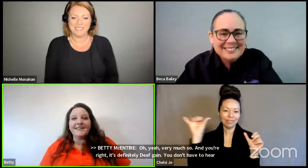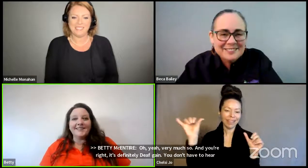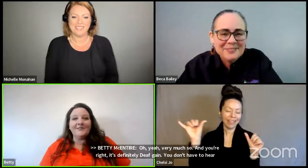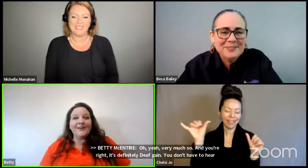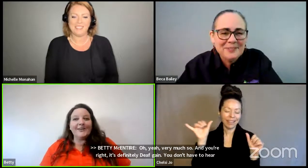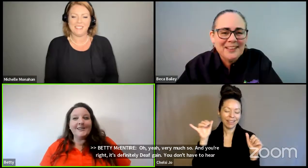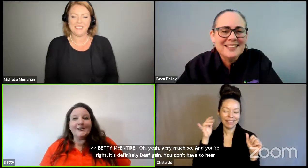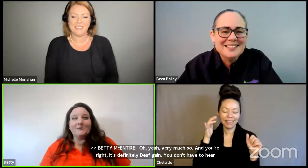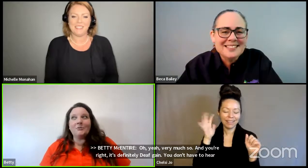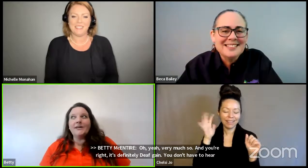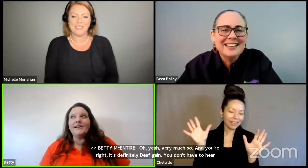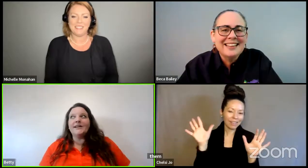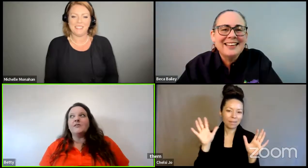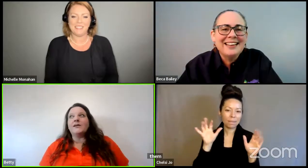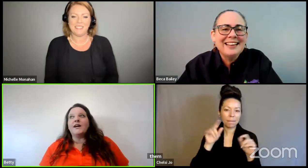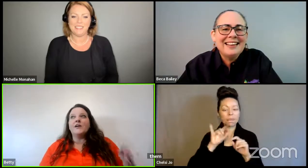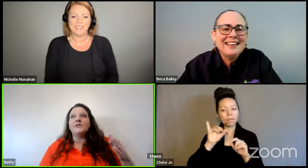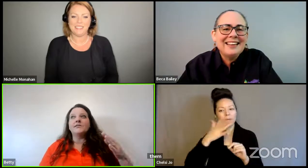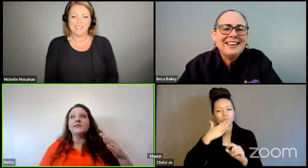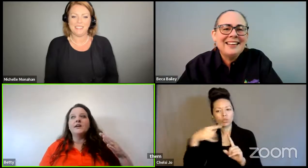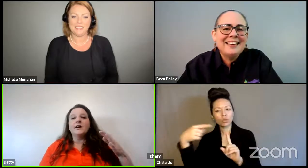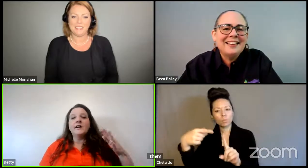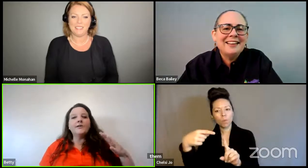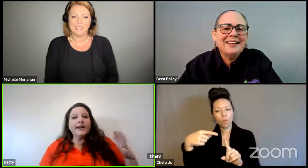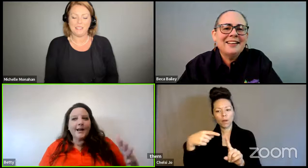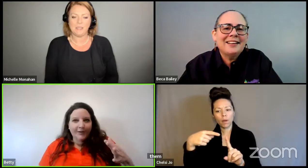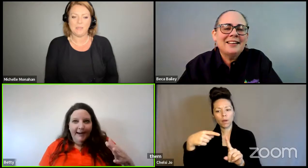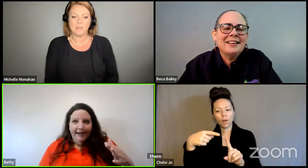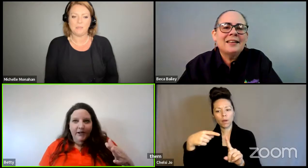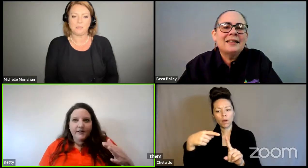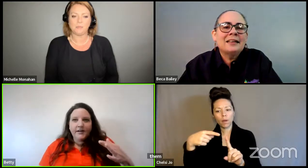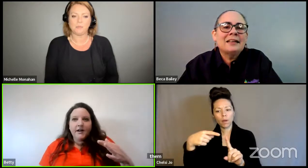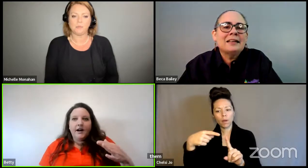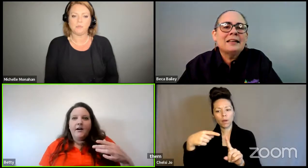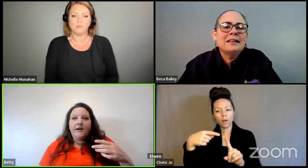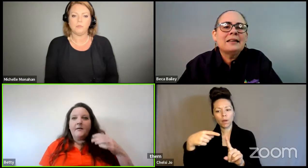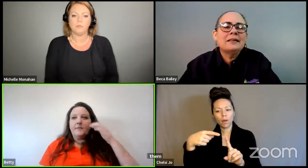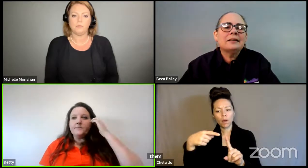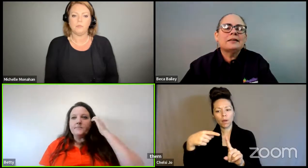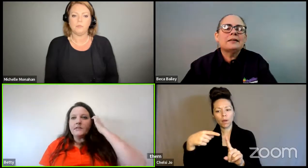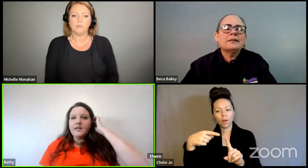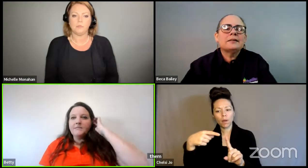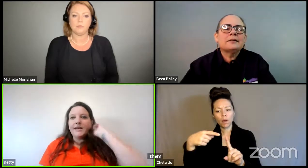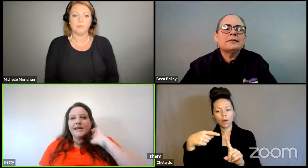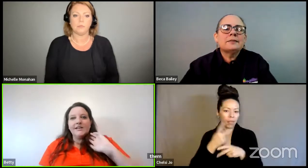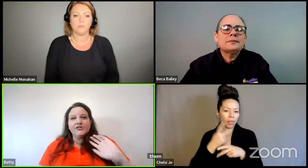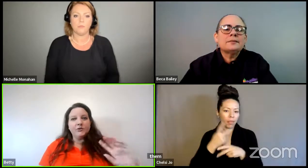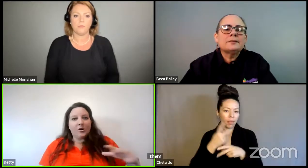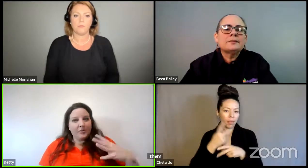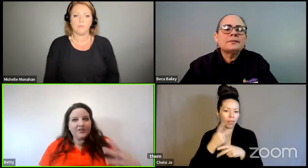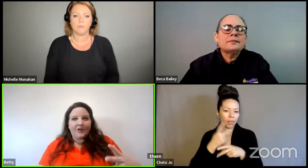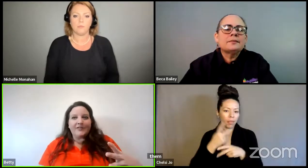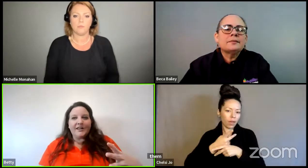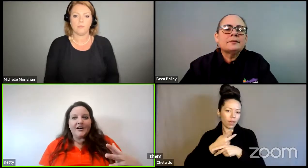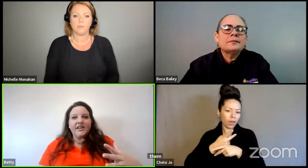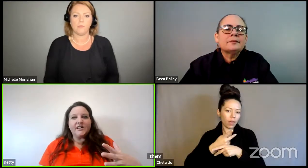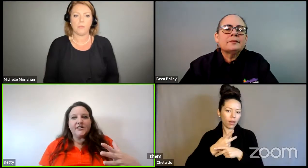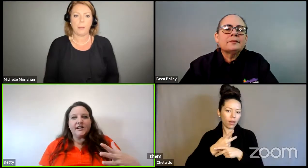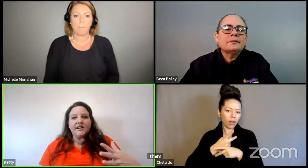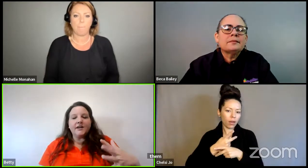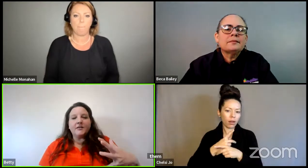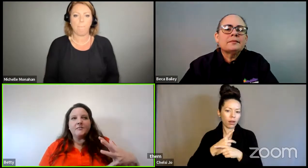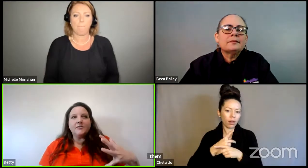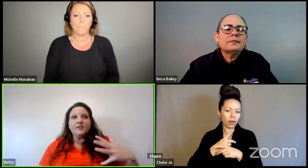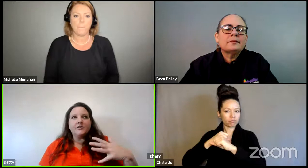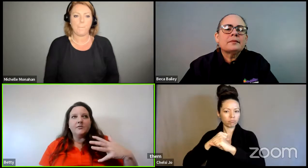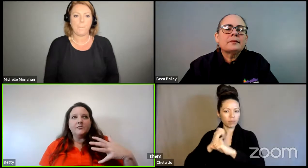think that's a very good point around hearing healthcare, and making sure we're preserving our